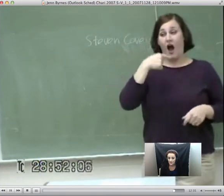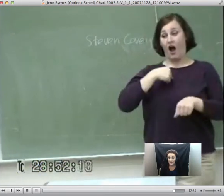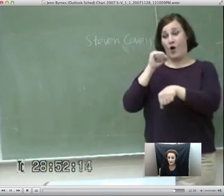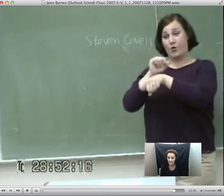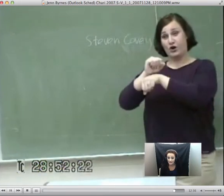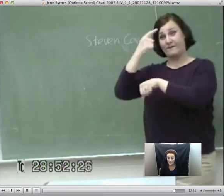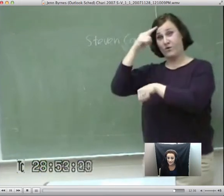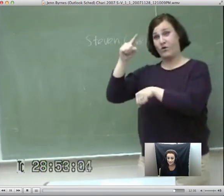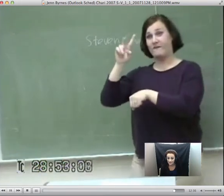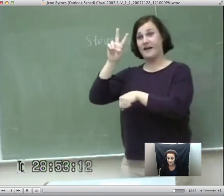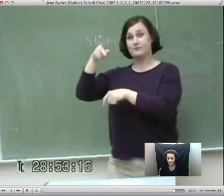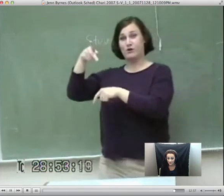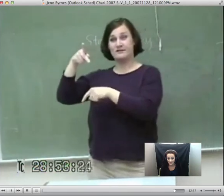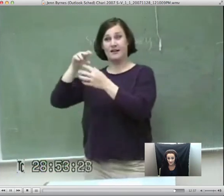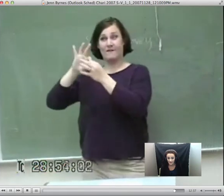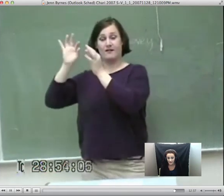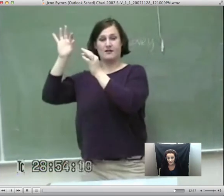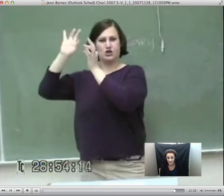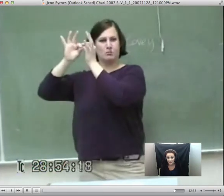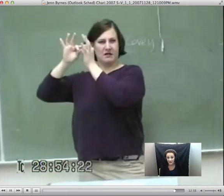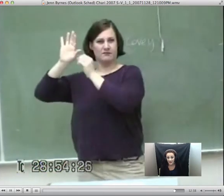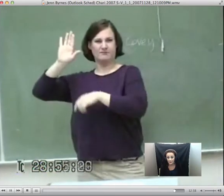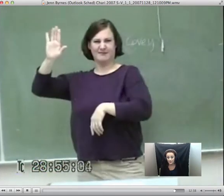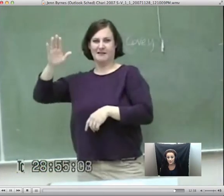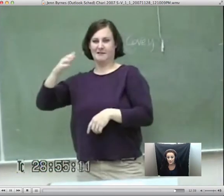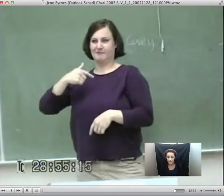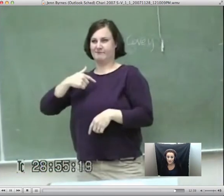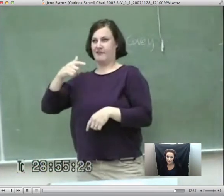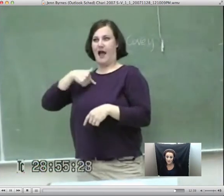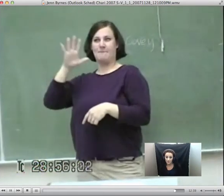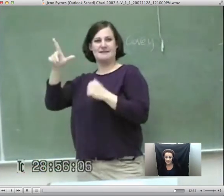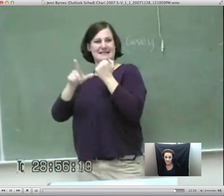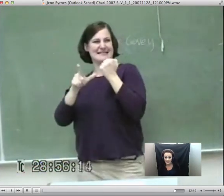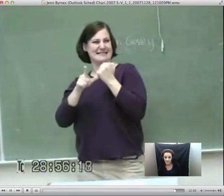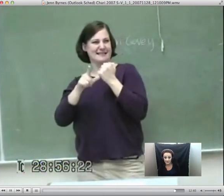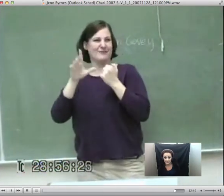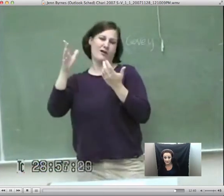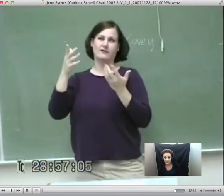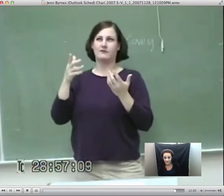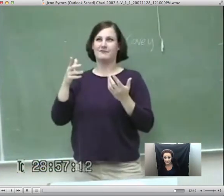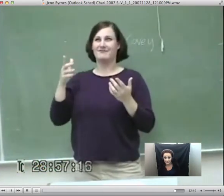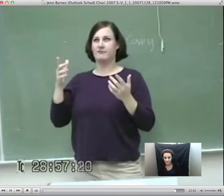can't receive messages, it's not very good. I work for a video phone center.